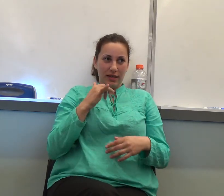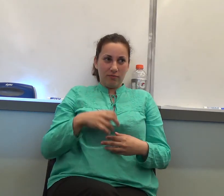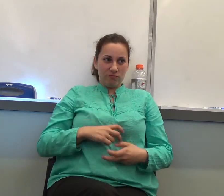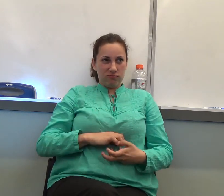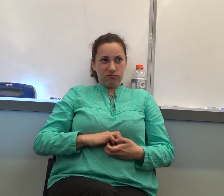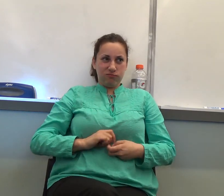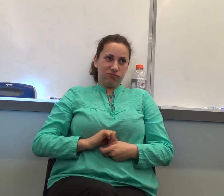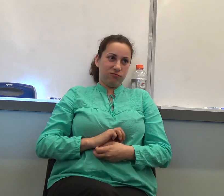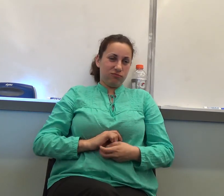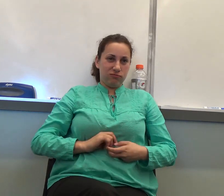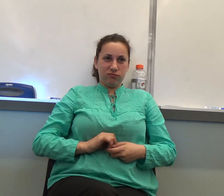Okay.